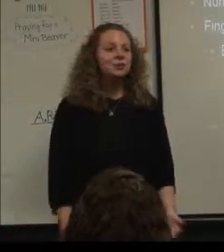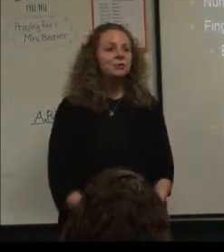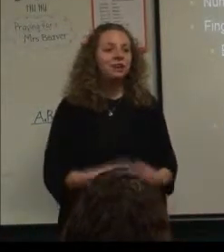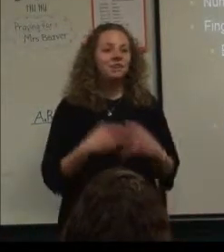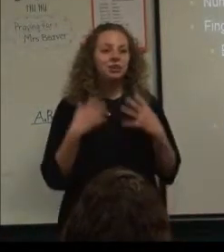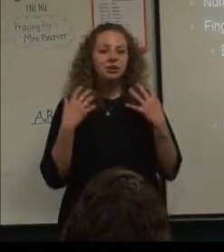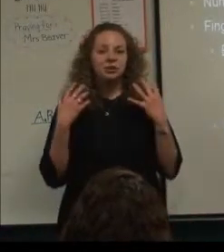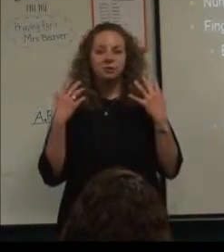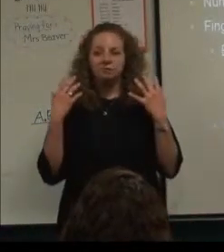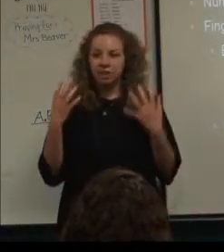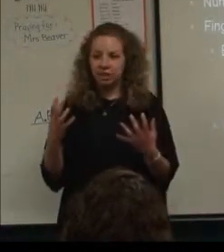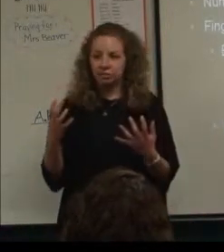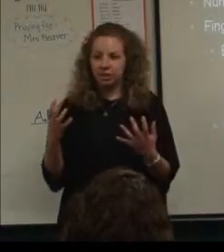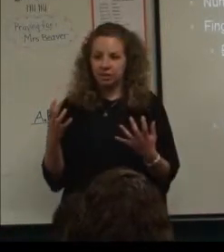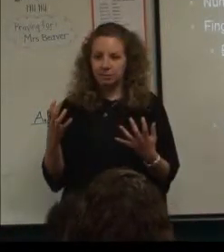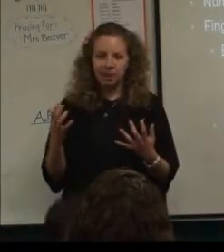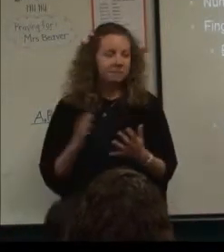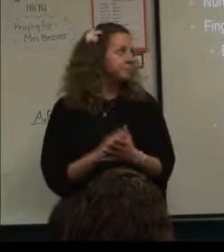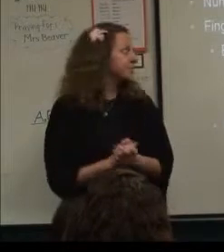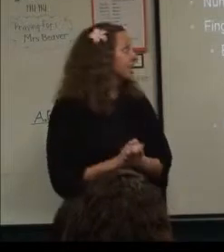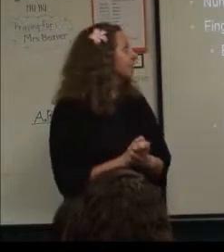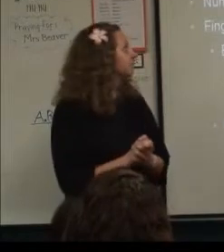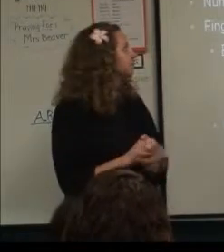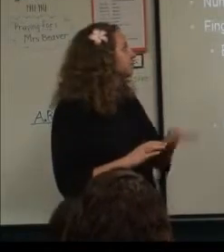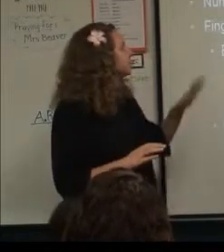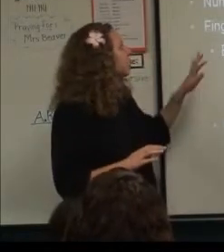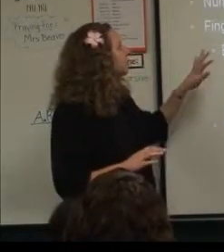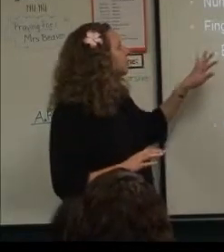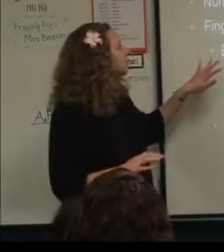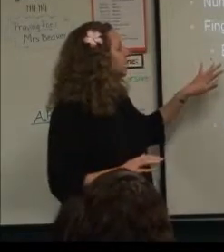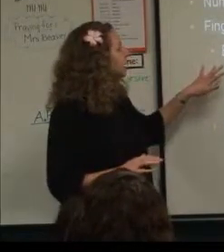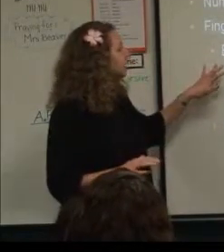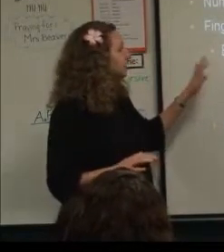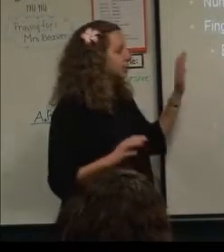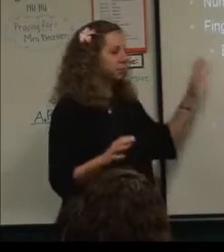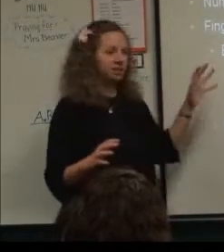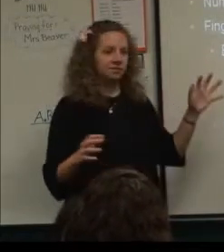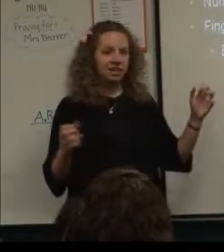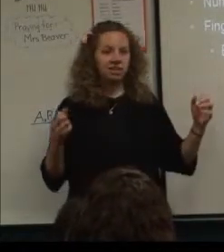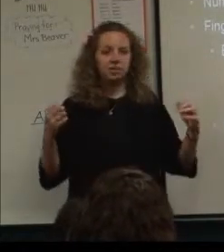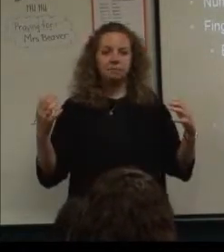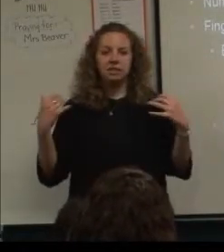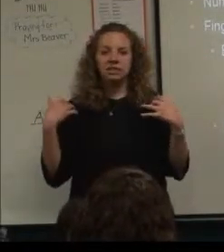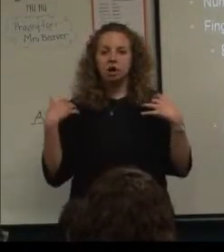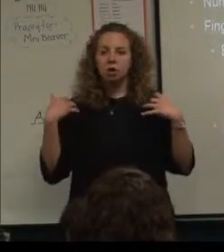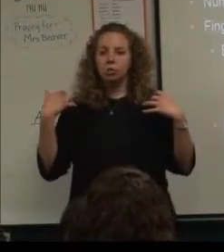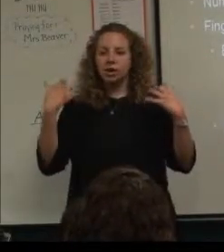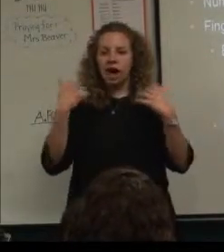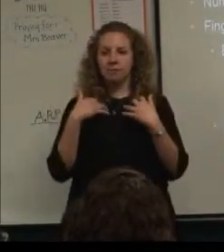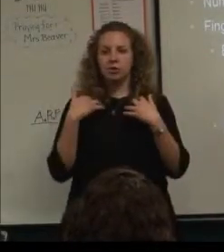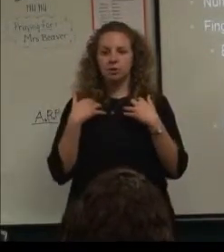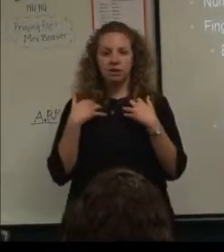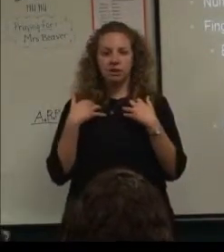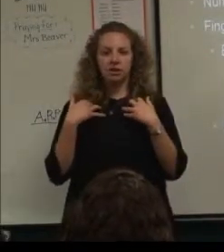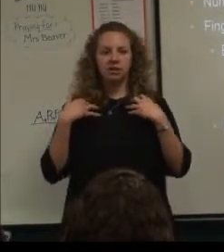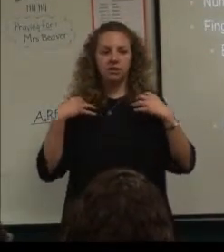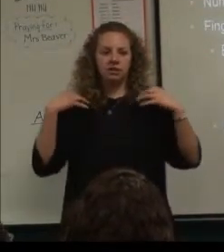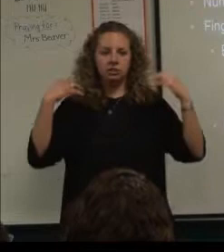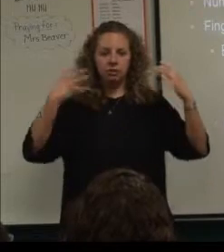So whenever you finger spell something, okay, first of all, let me talk about expressive. Okay, so that means when I'm the one doing